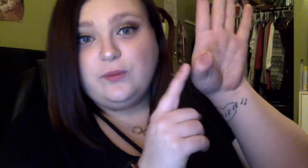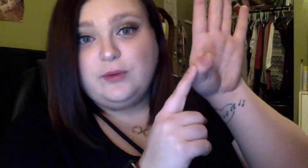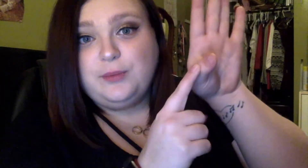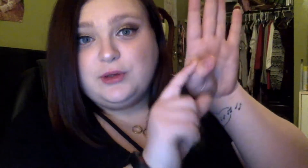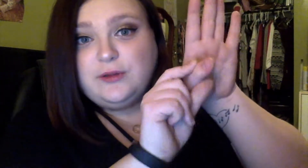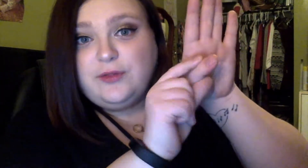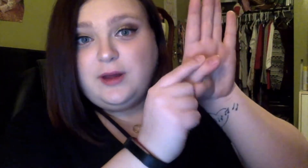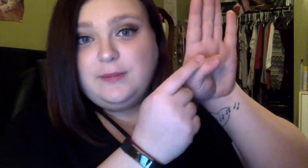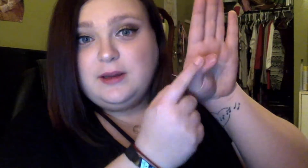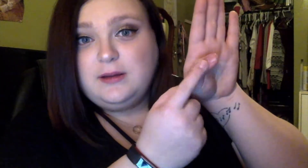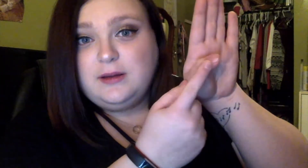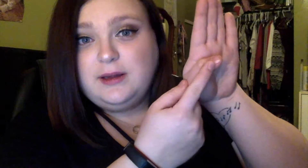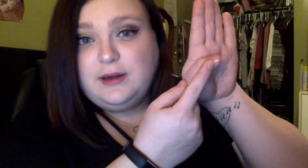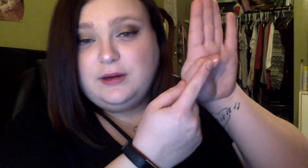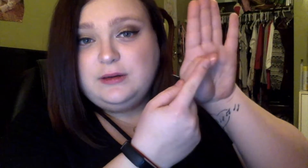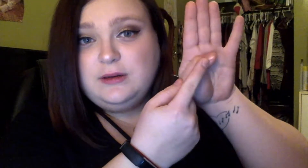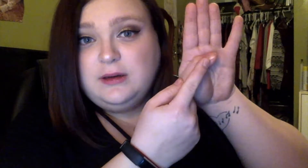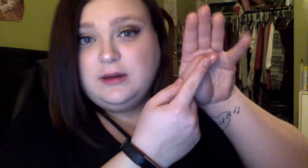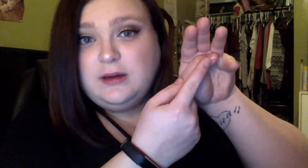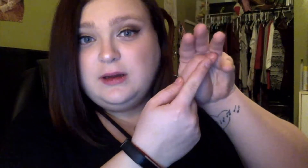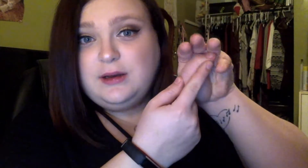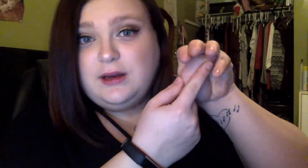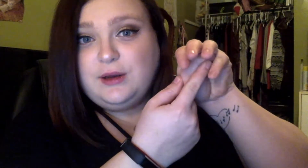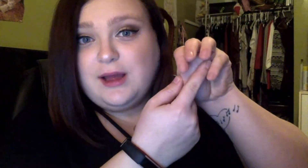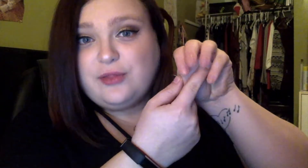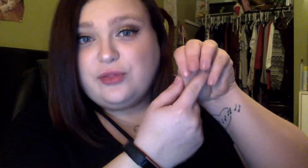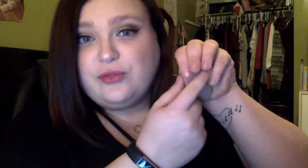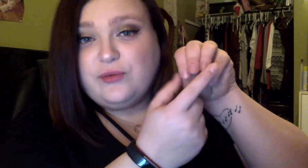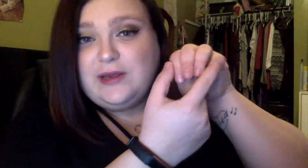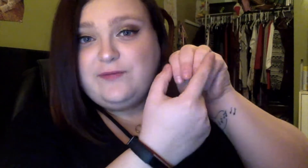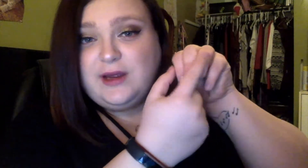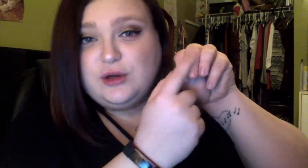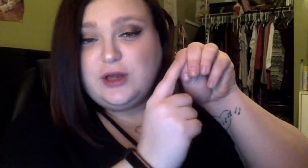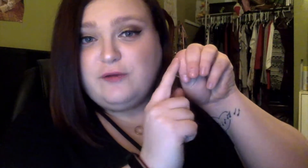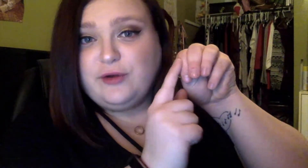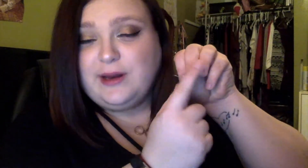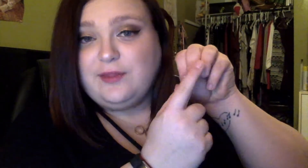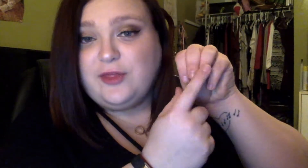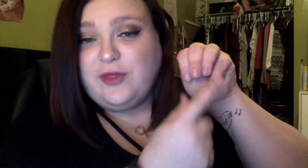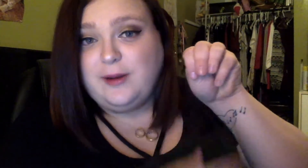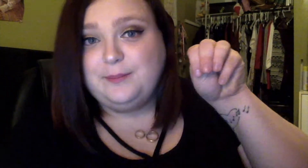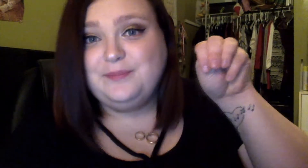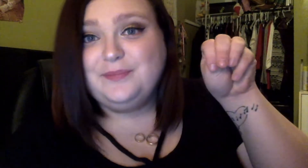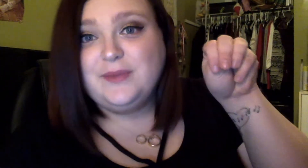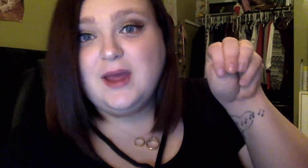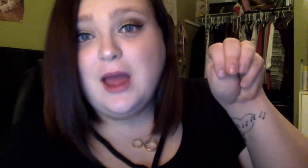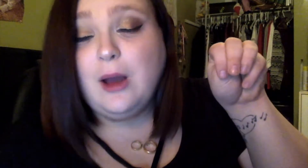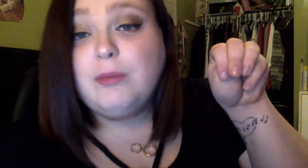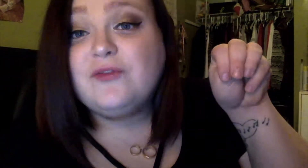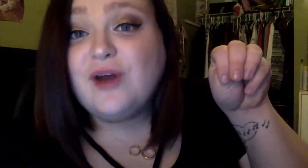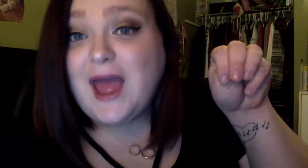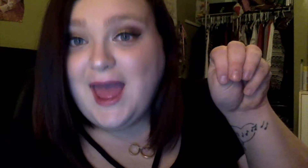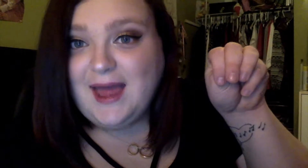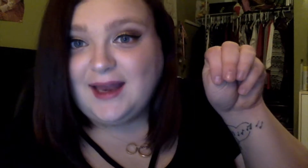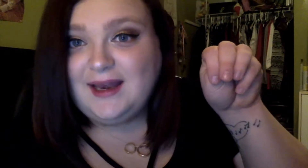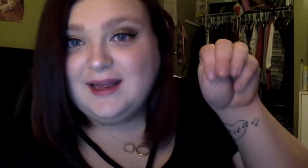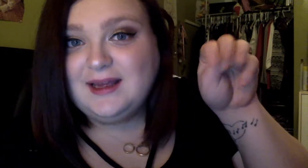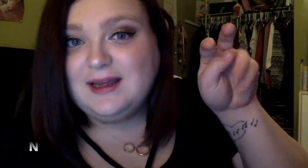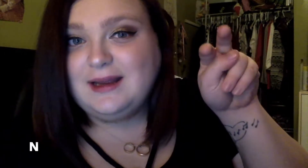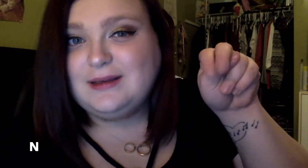put your thumb here, and then you got three fingers covering the thumb. But for N, it's